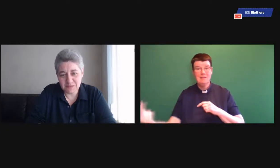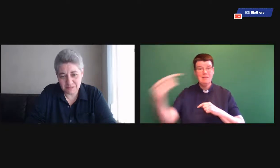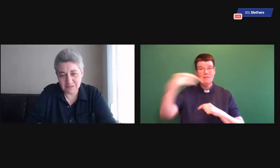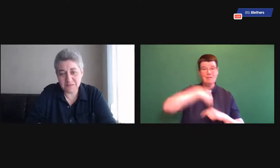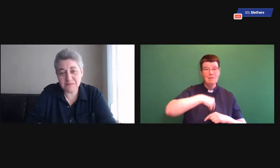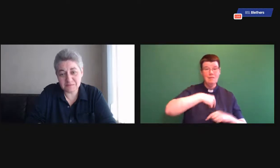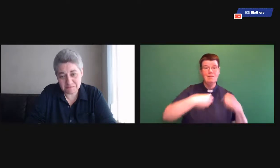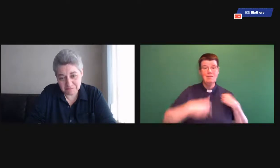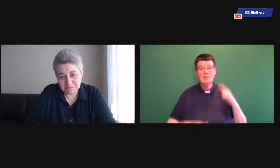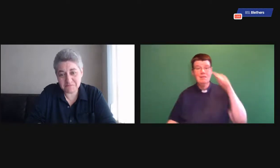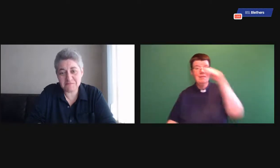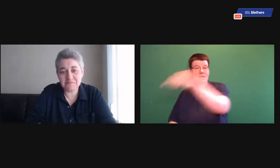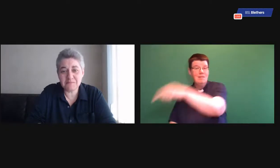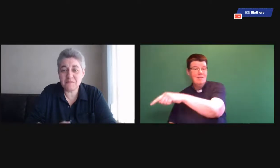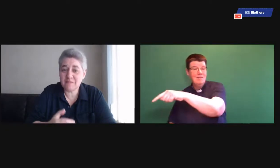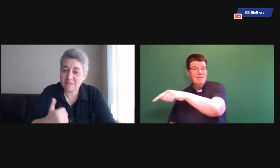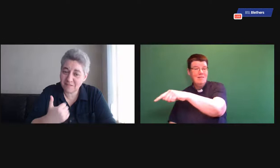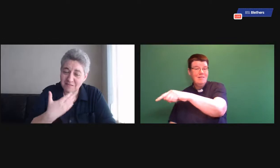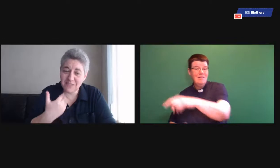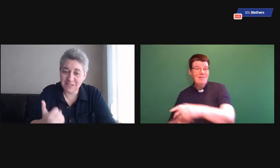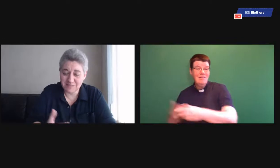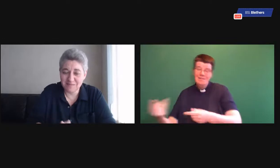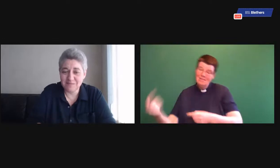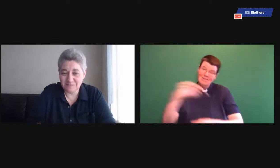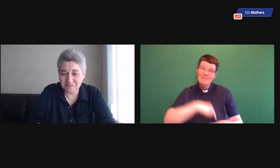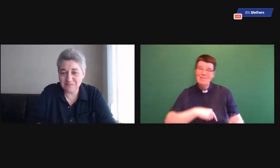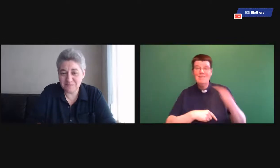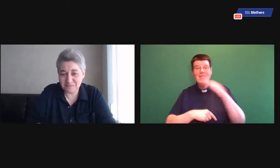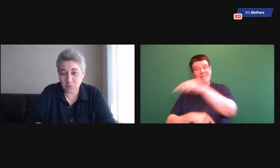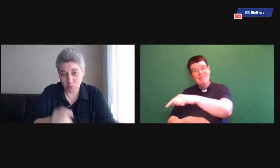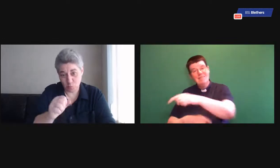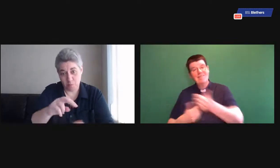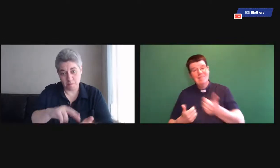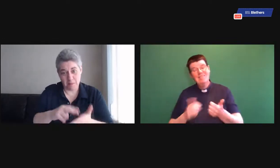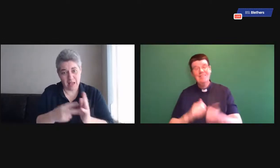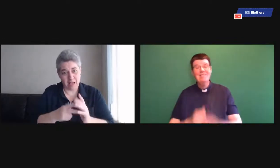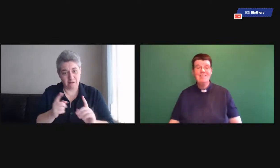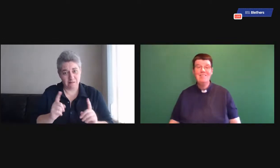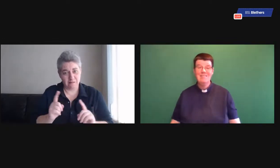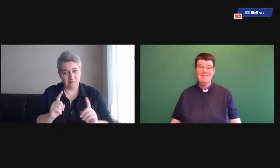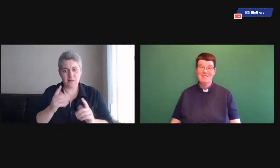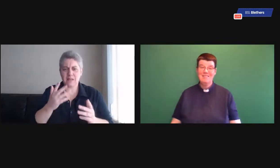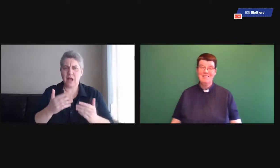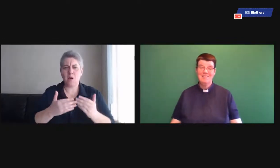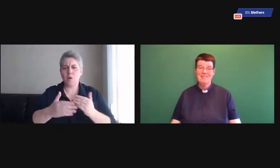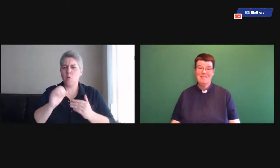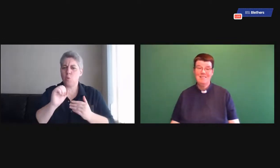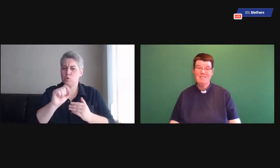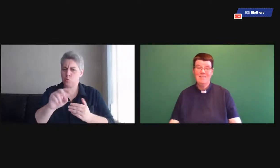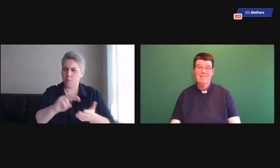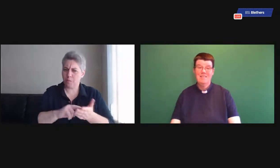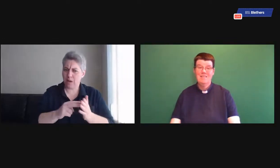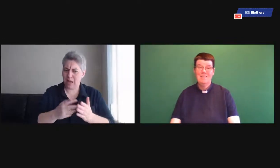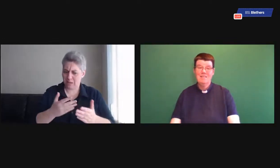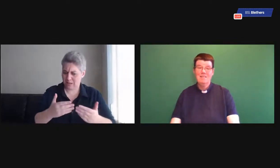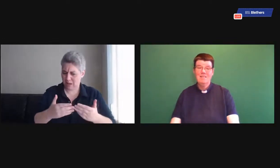and one of them had been over to Scotland, and I've went over there. So we've did the exchange, and that's been lovely.